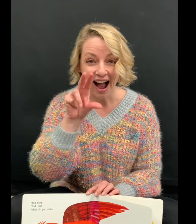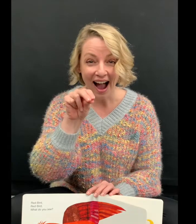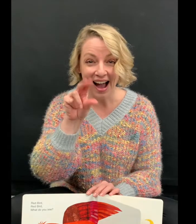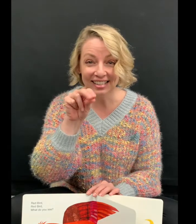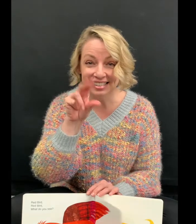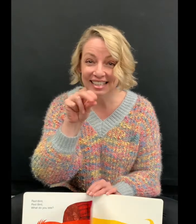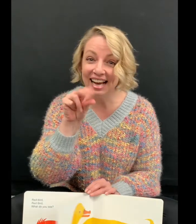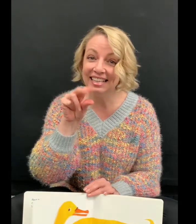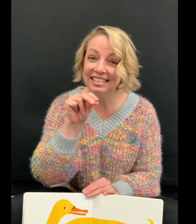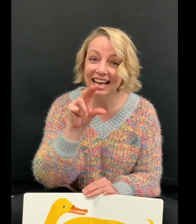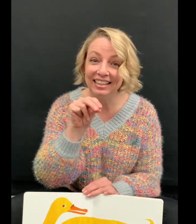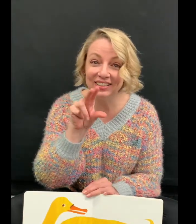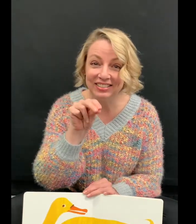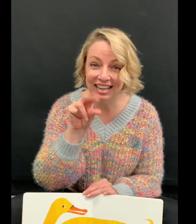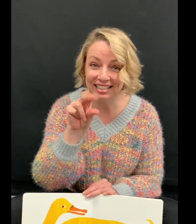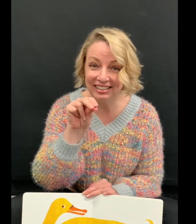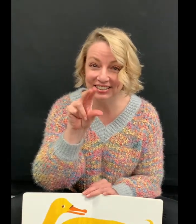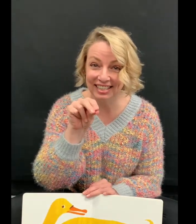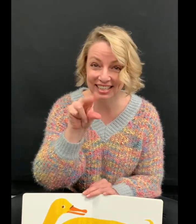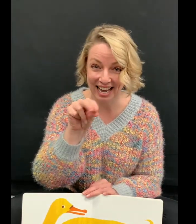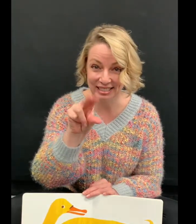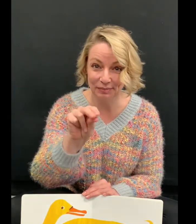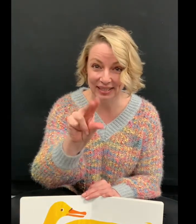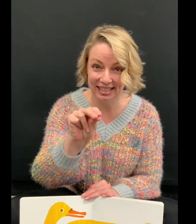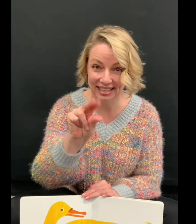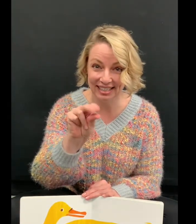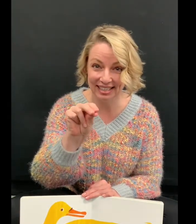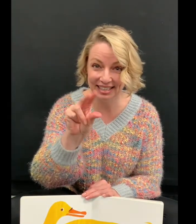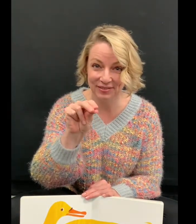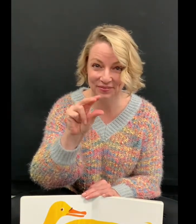I see a yellow duck looking at me.